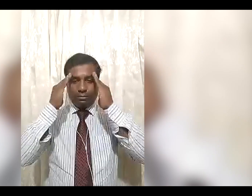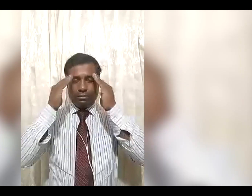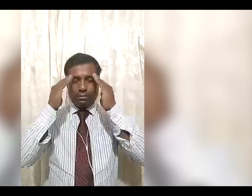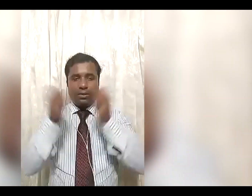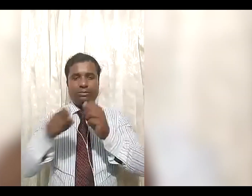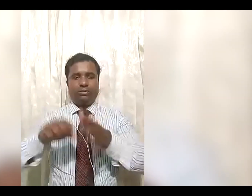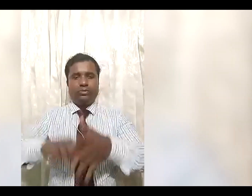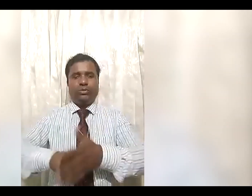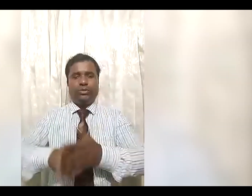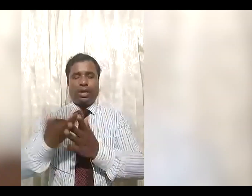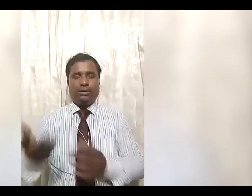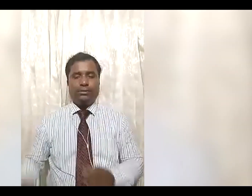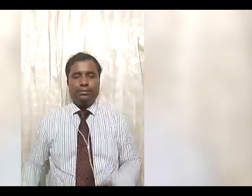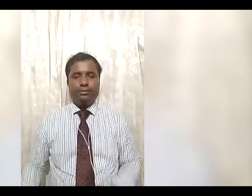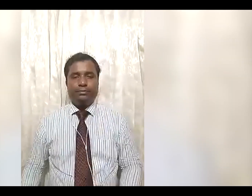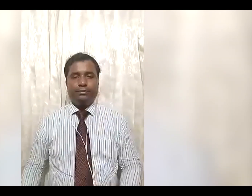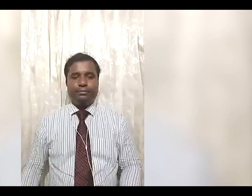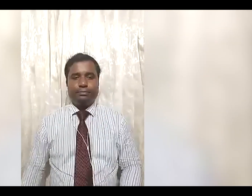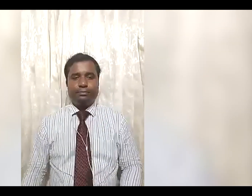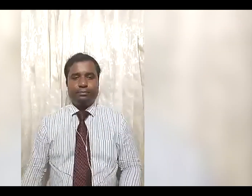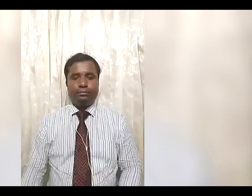So our society have